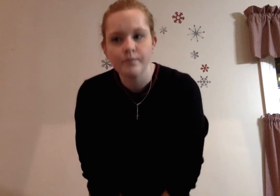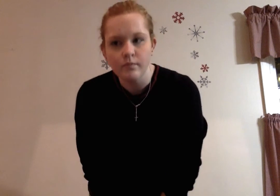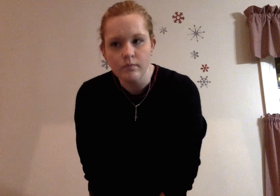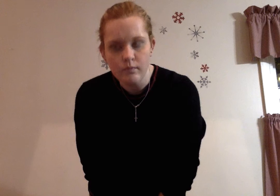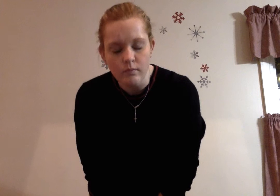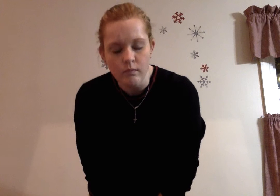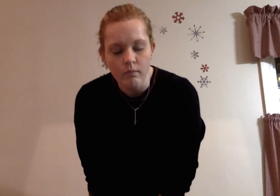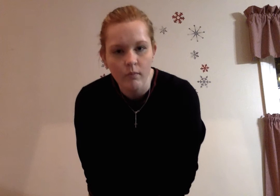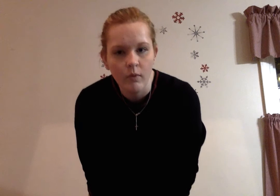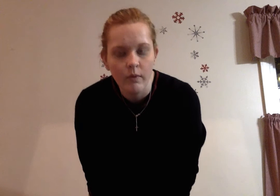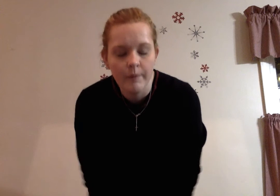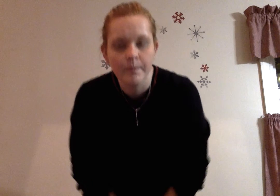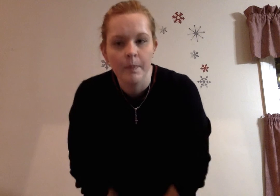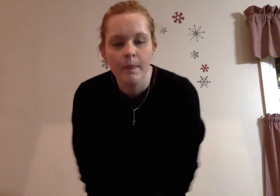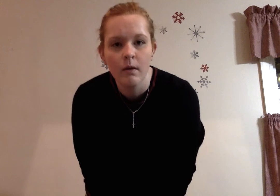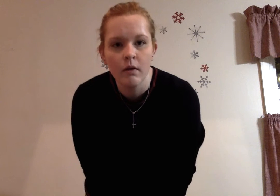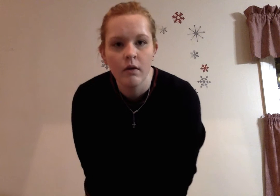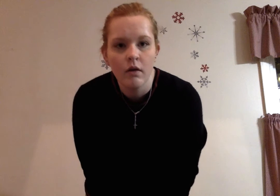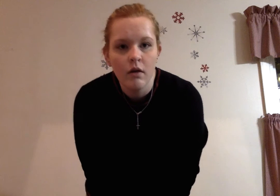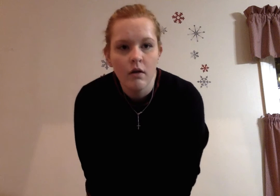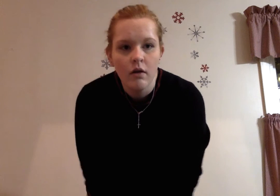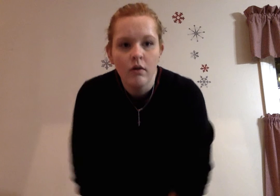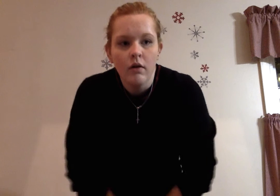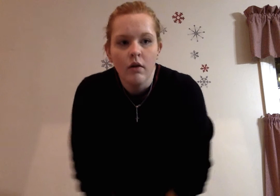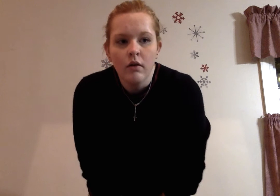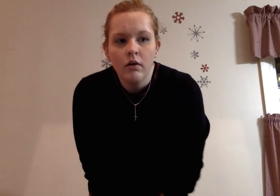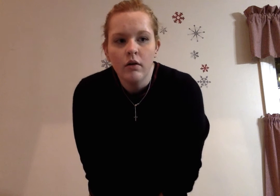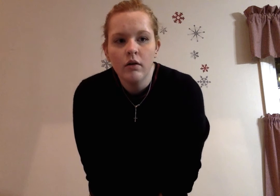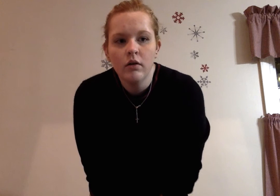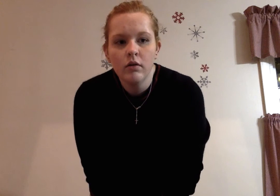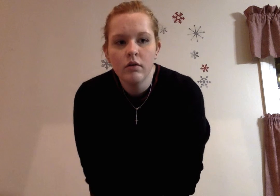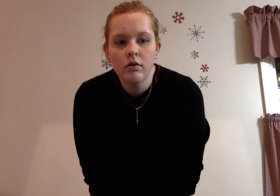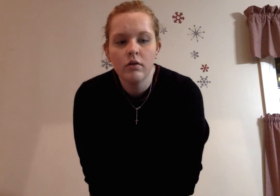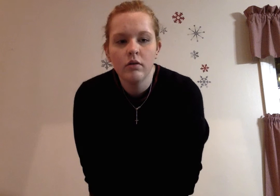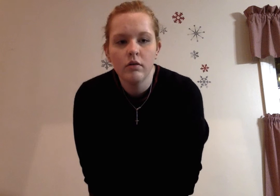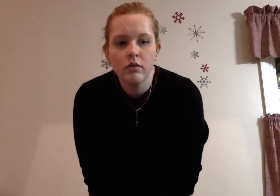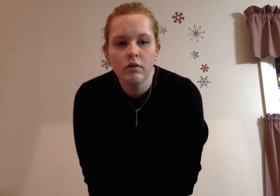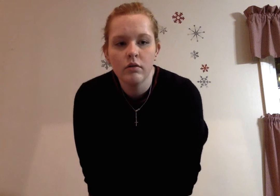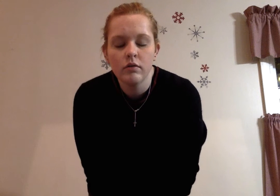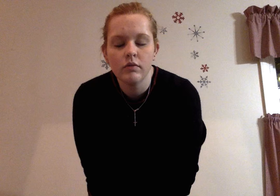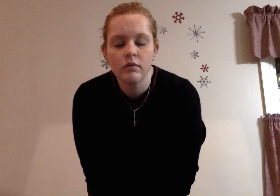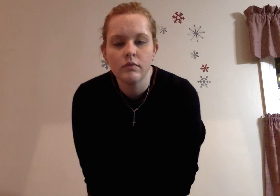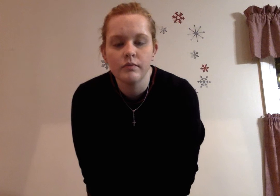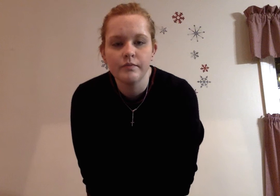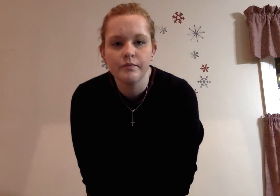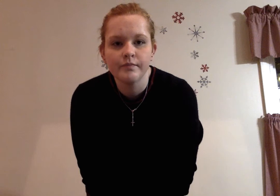Okay, so first, how does listening to a lecture differ from listening in other